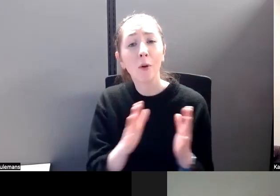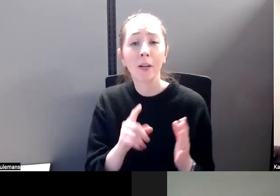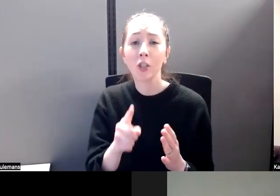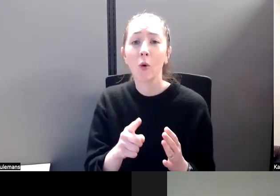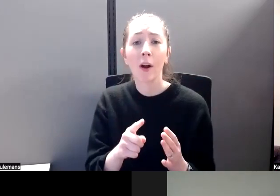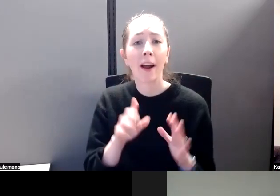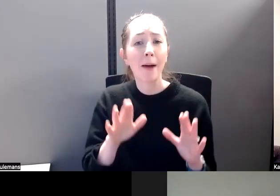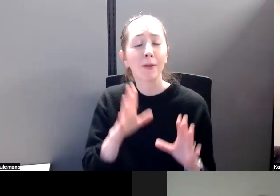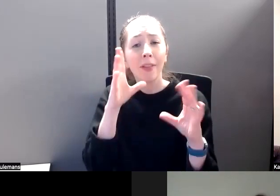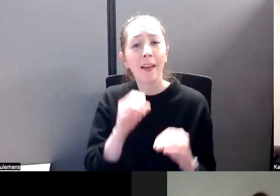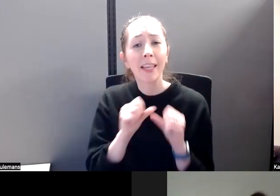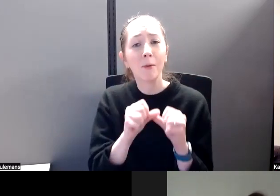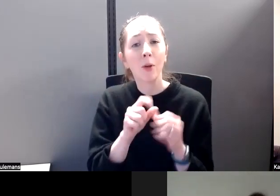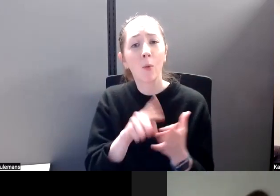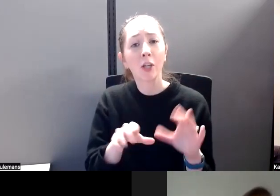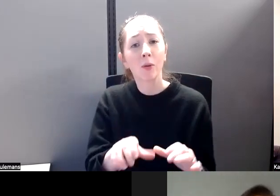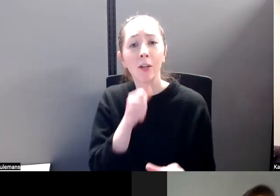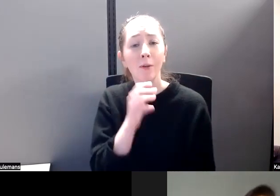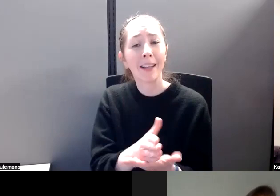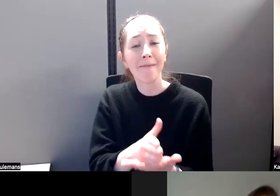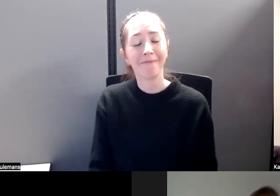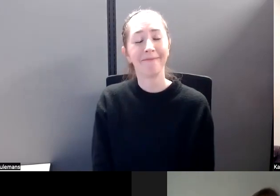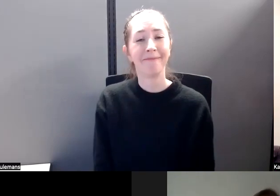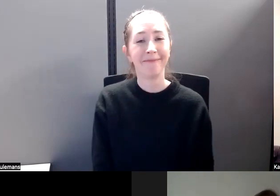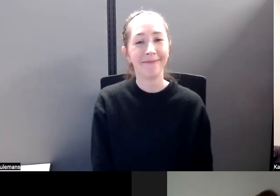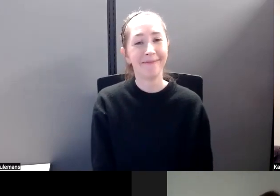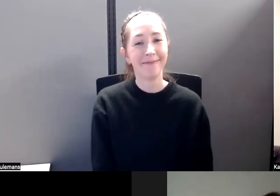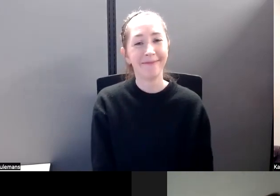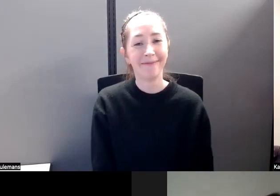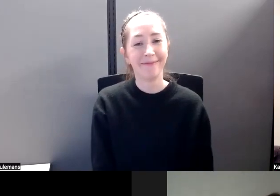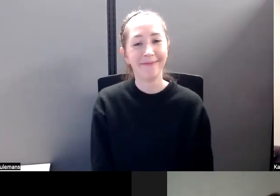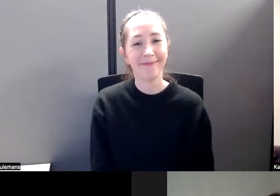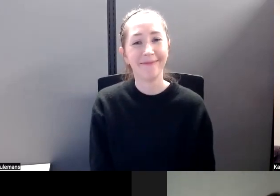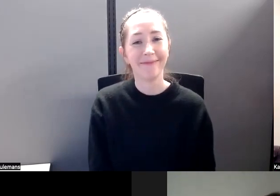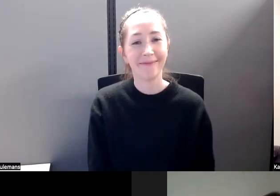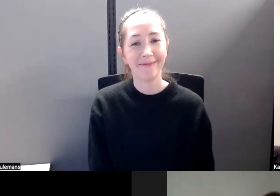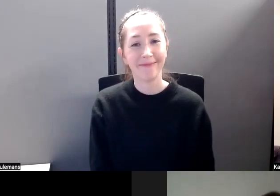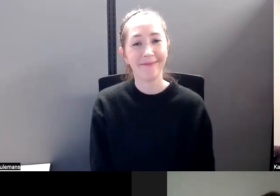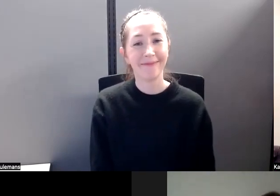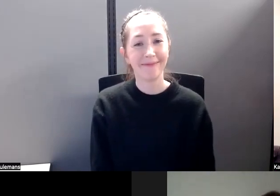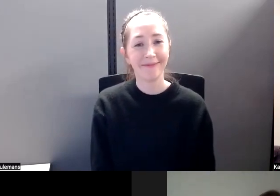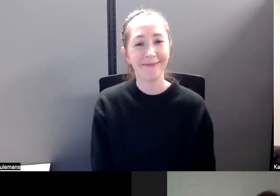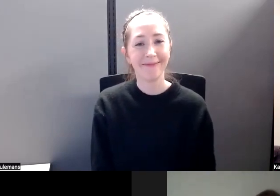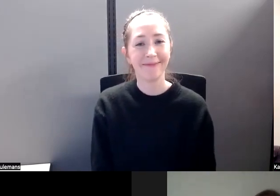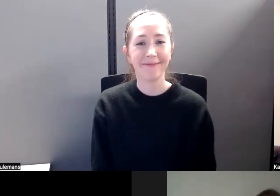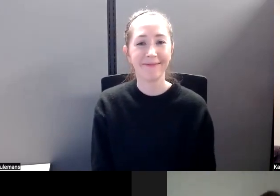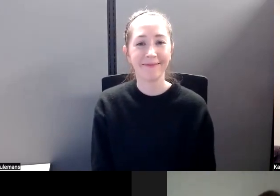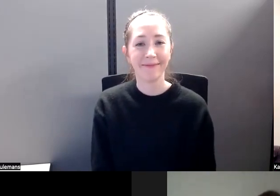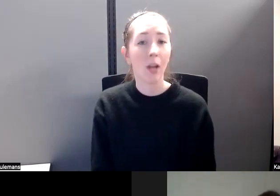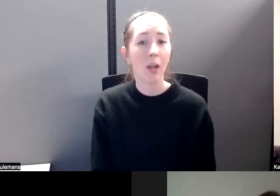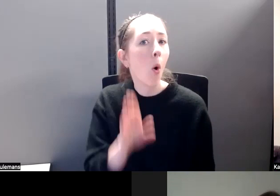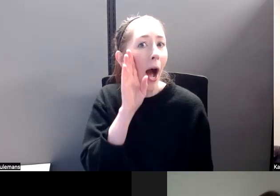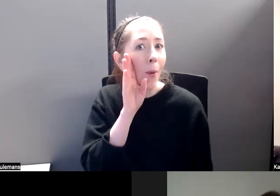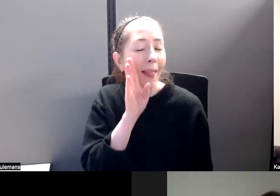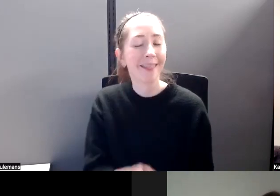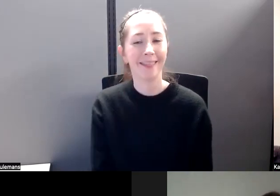were absolutely lovely. Keep doing what you're doing. Don't stop. Thank you. Thank you. And do keep what you're doing too. And I look forward to